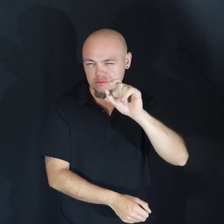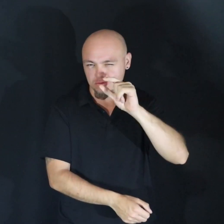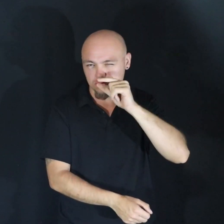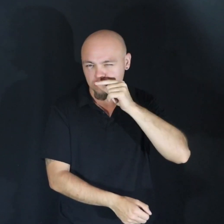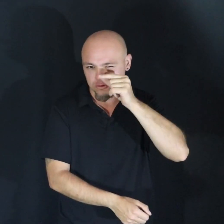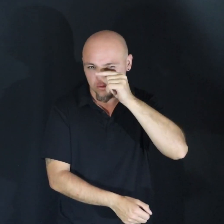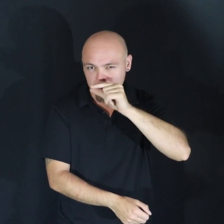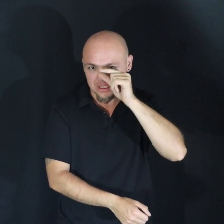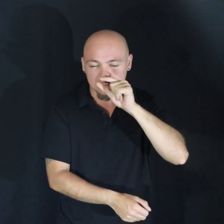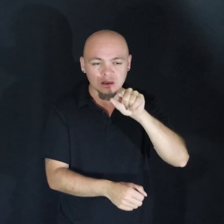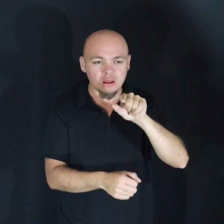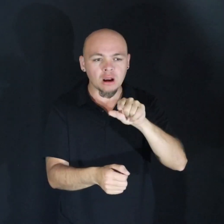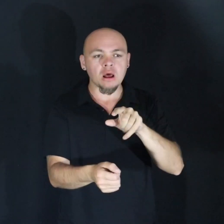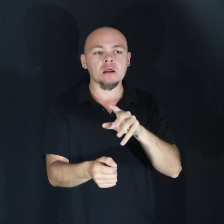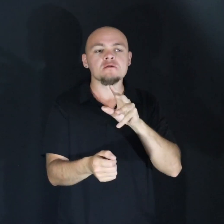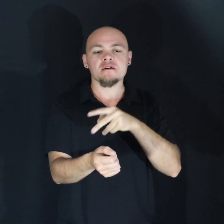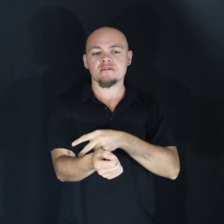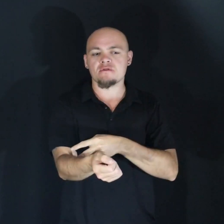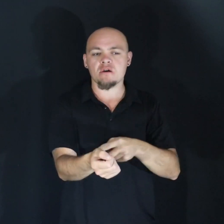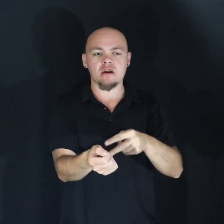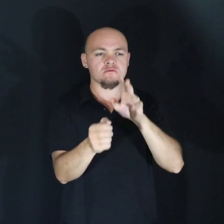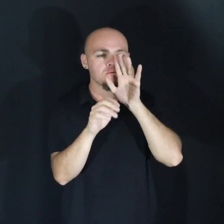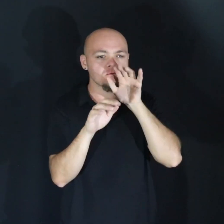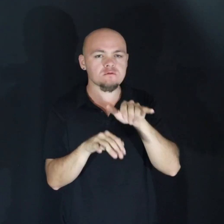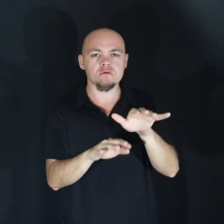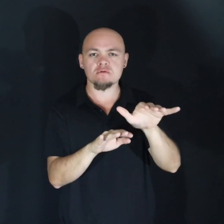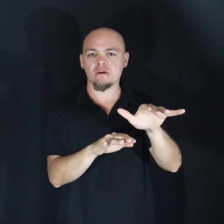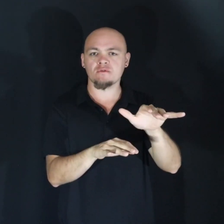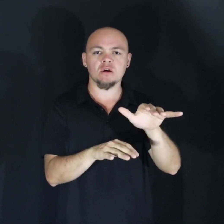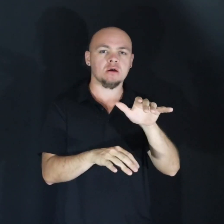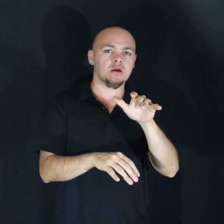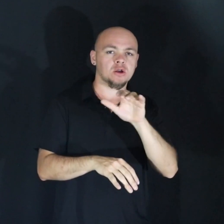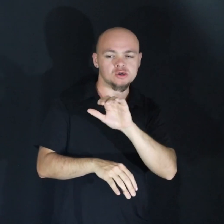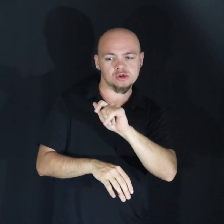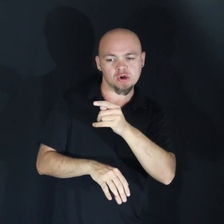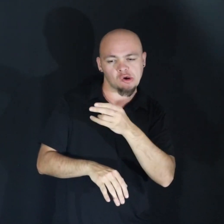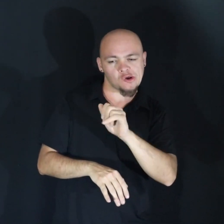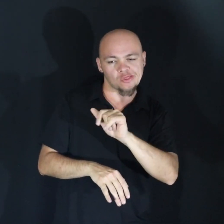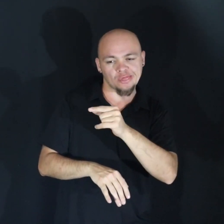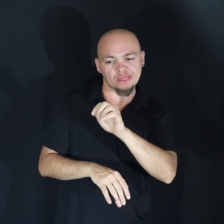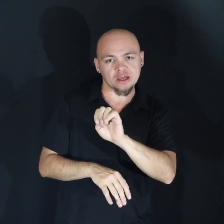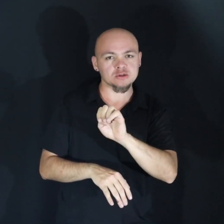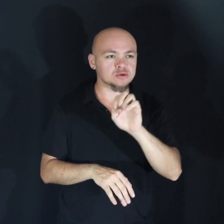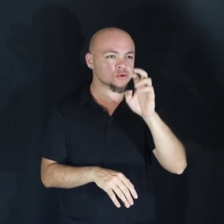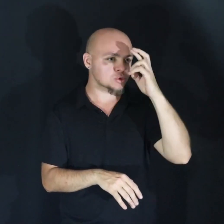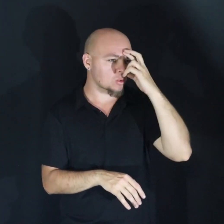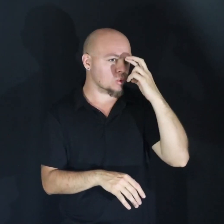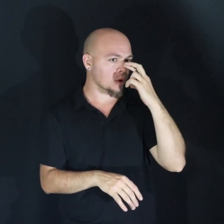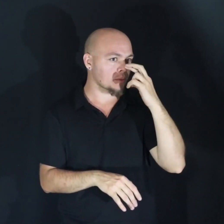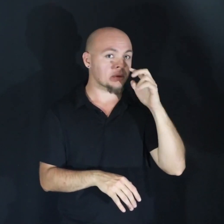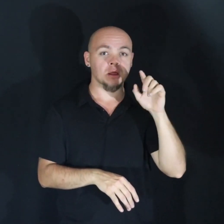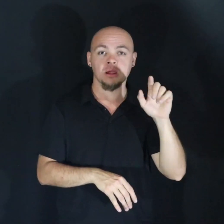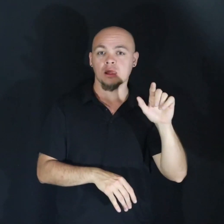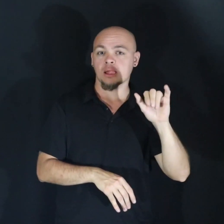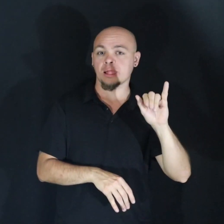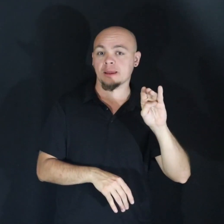waves that flow endlessly from Carthage to Rome and from Iberia to the